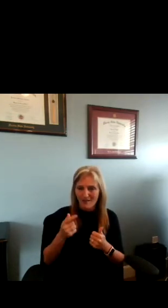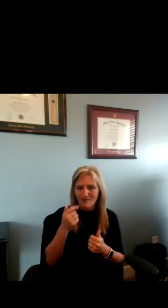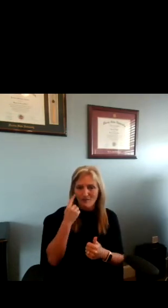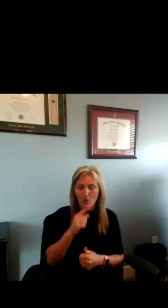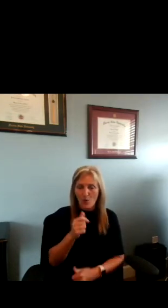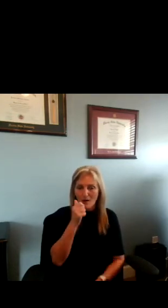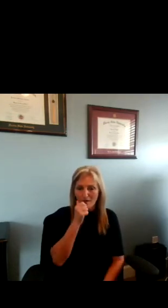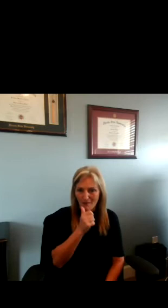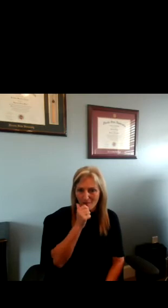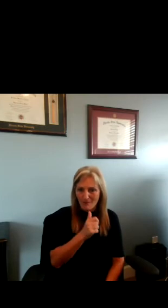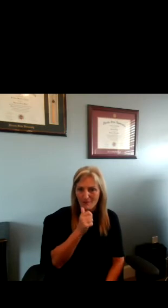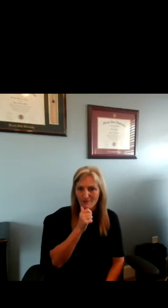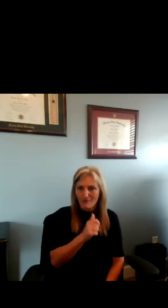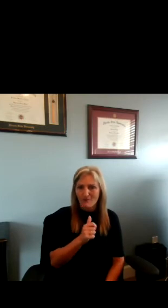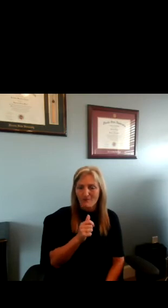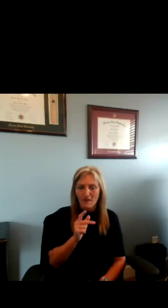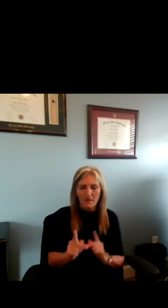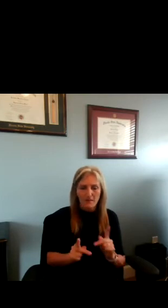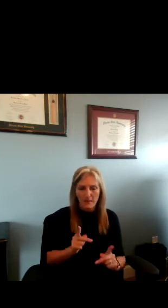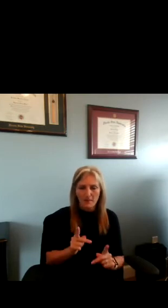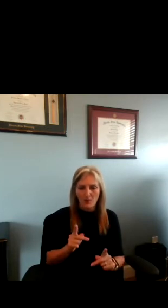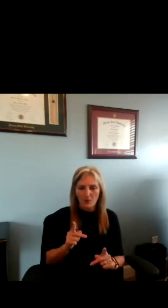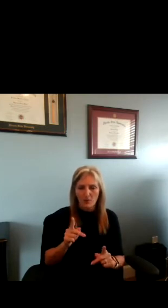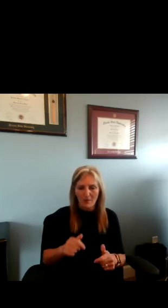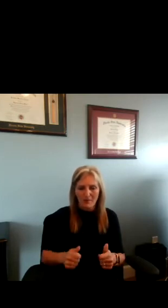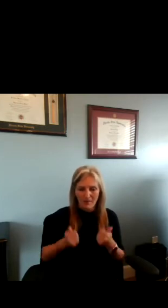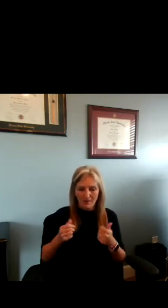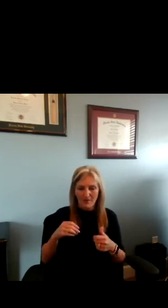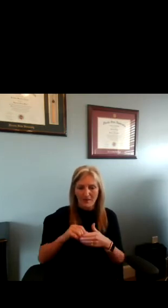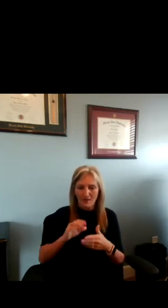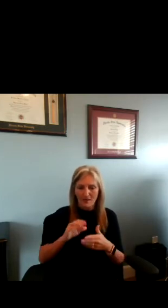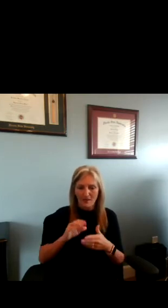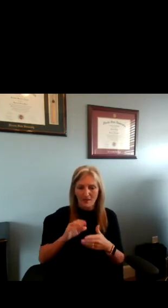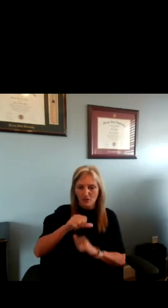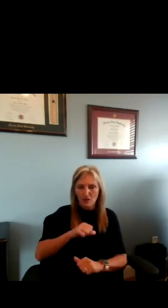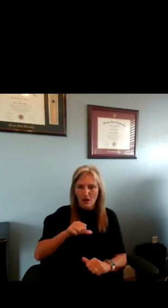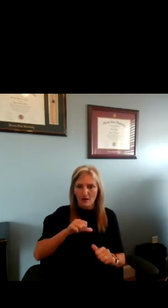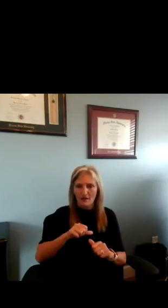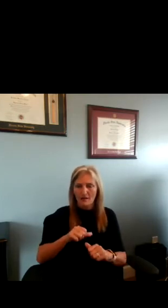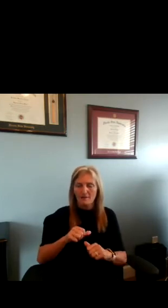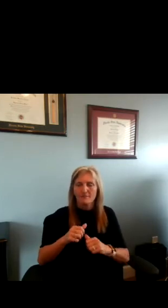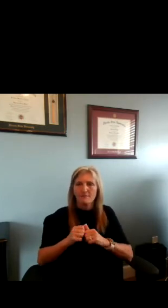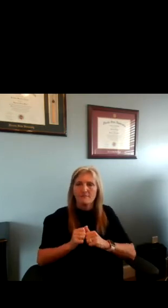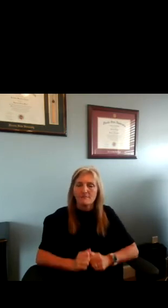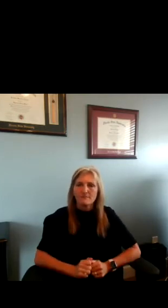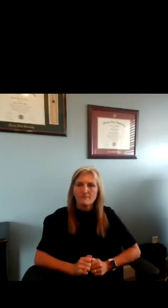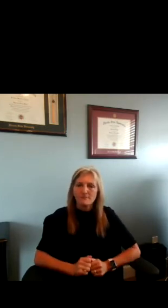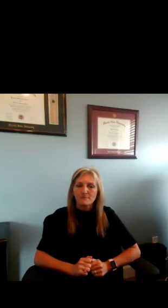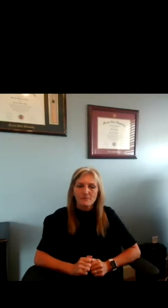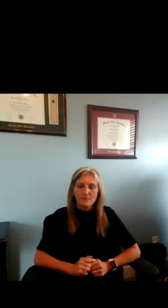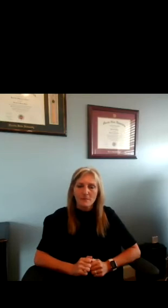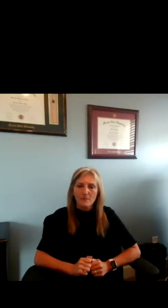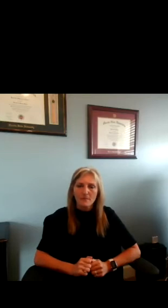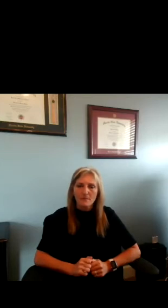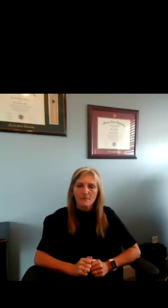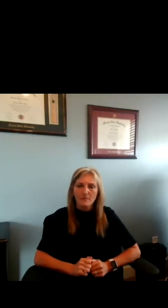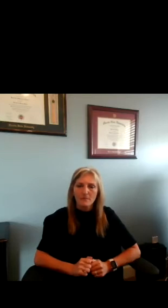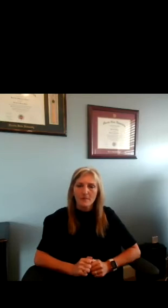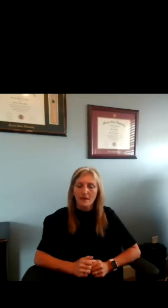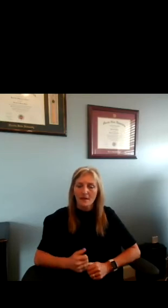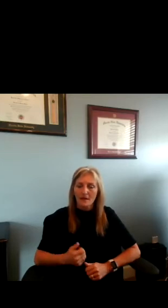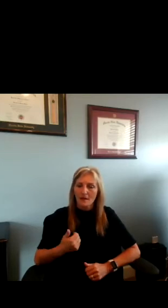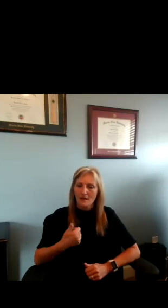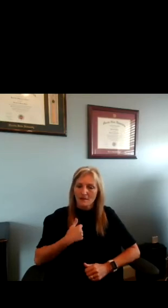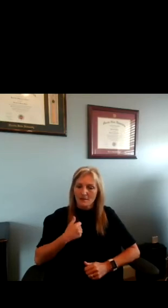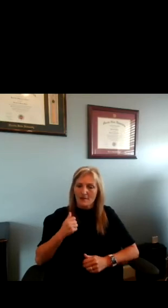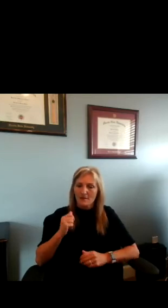everyday people living in our society on the ground. I had submitted a